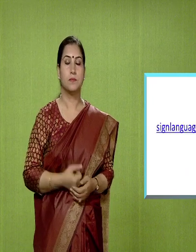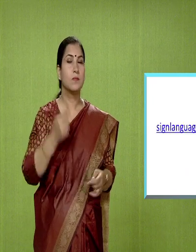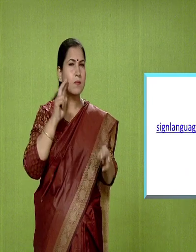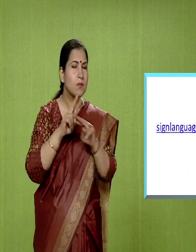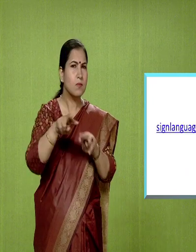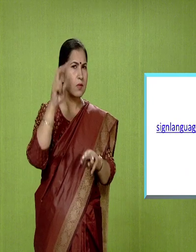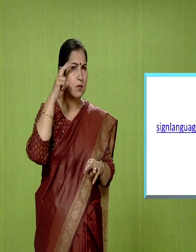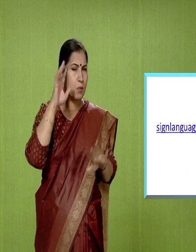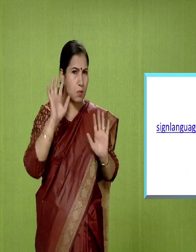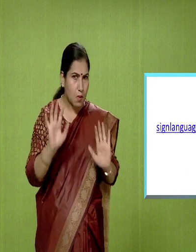If you have any query,